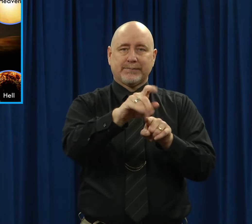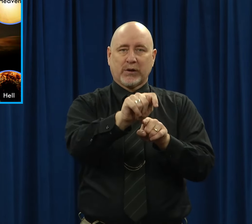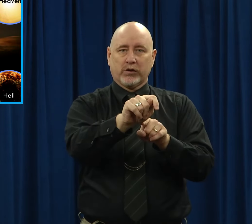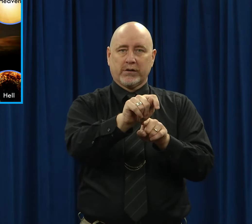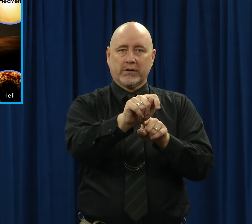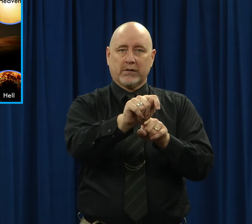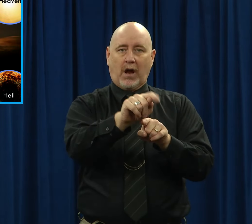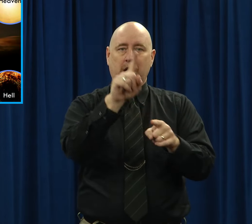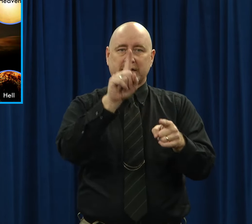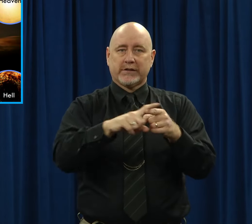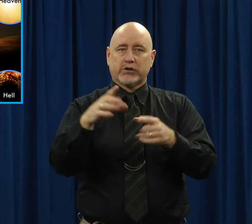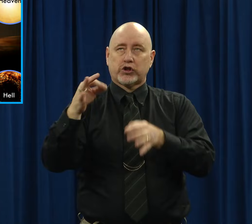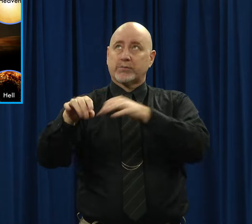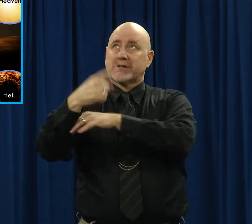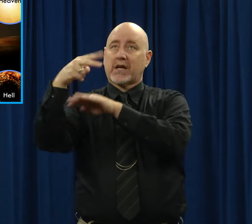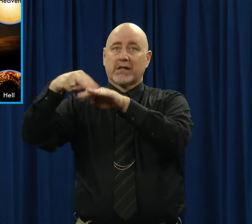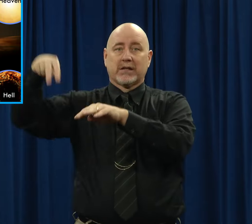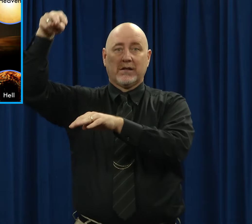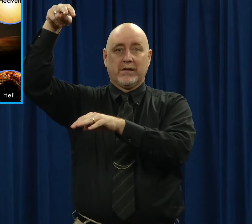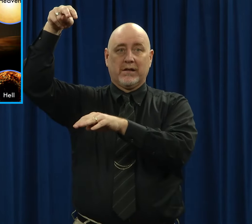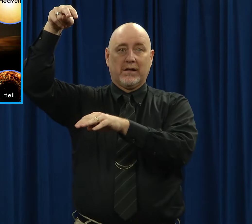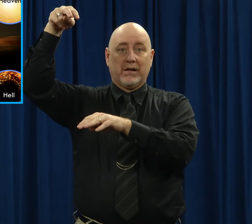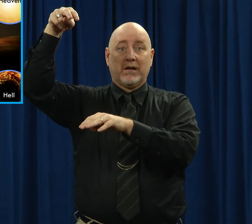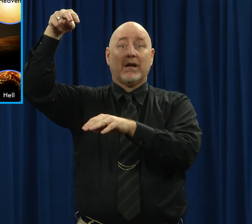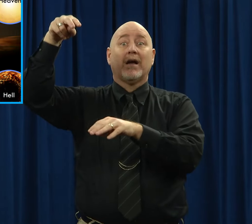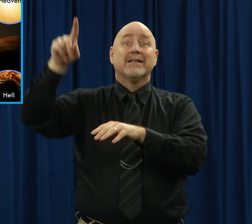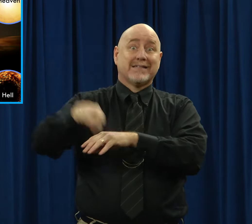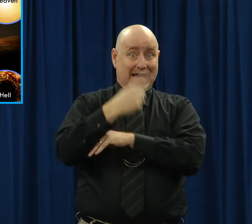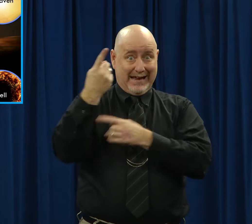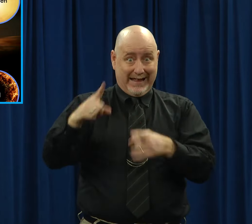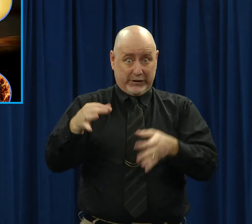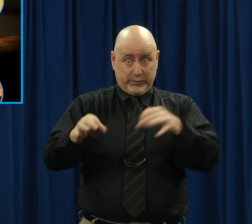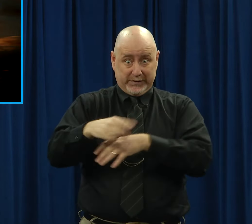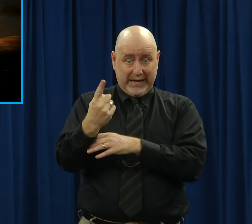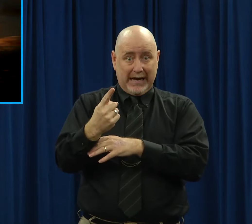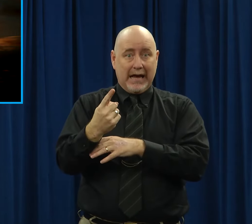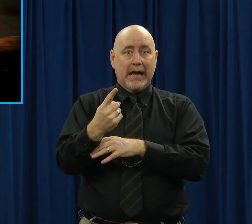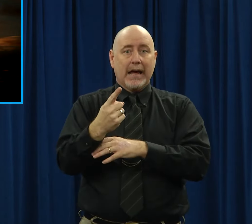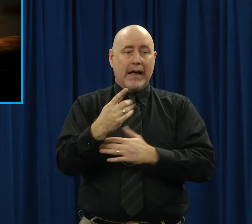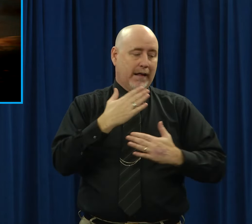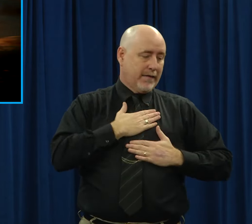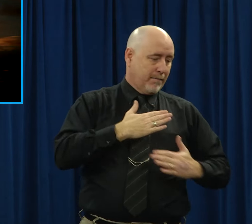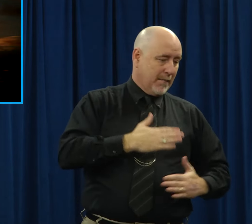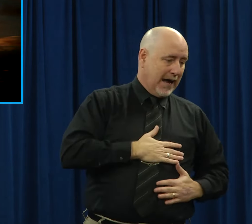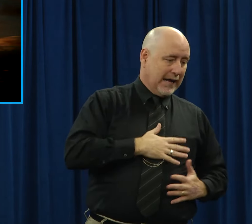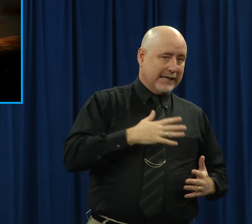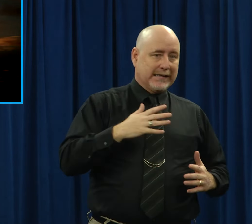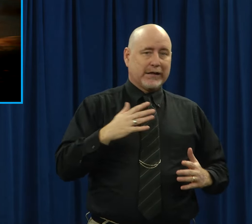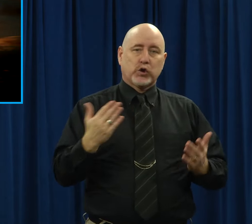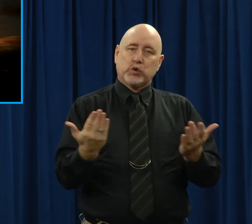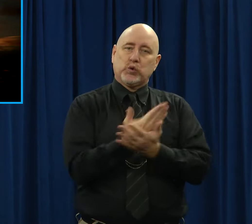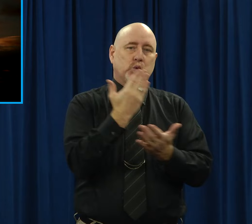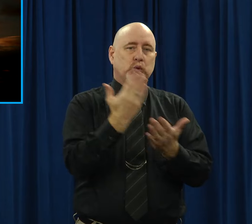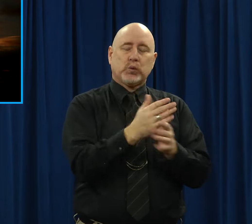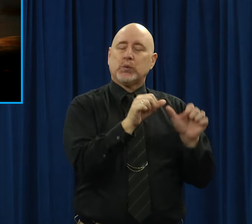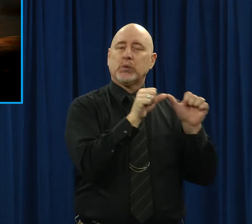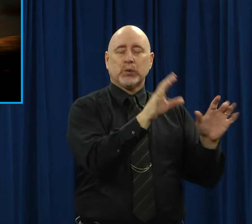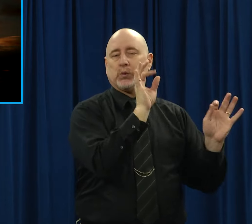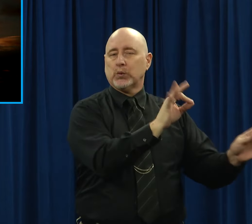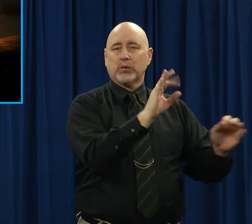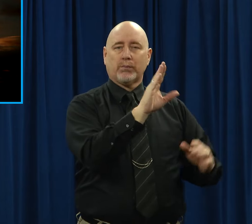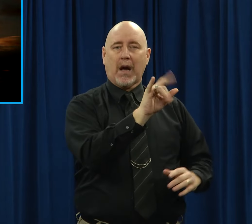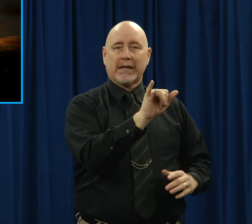remains as a spirit until the day of resurrection. On that day, It reunites with the body, the